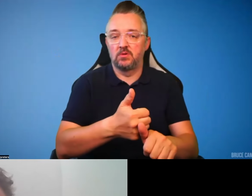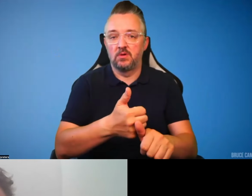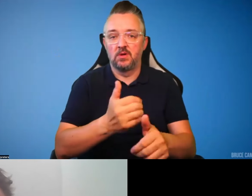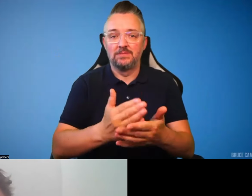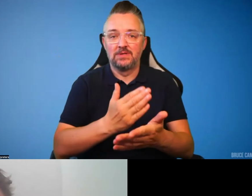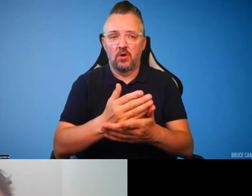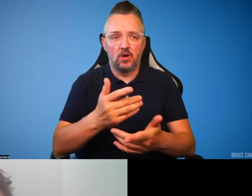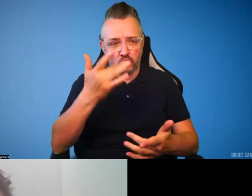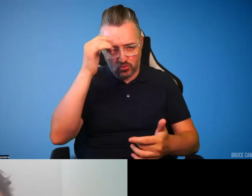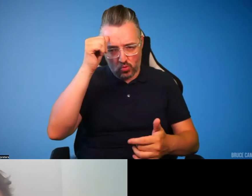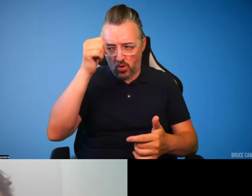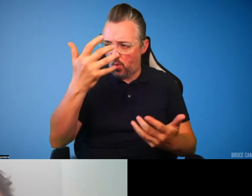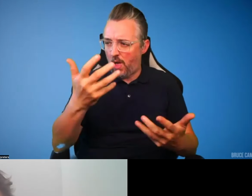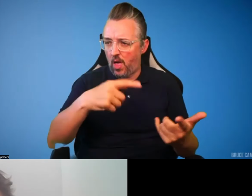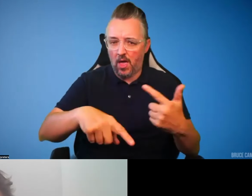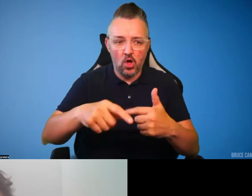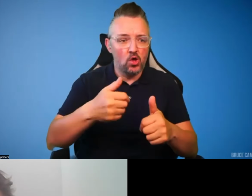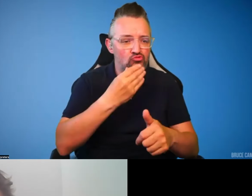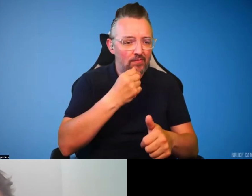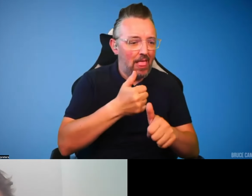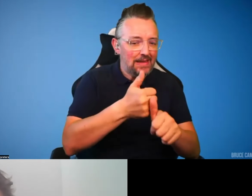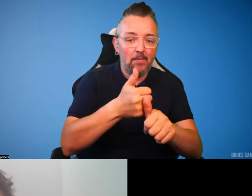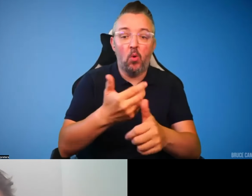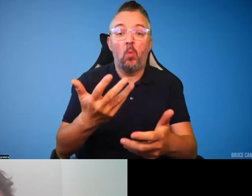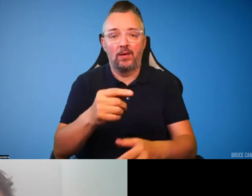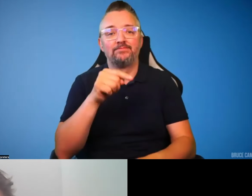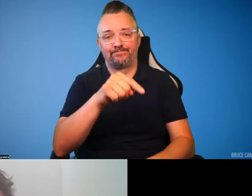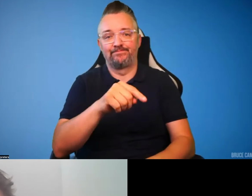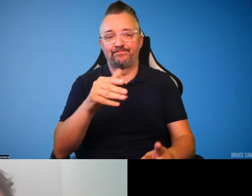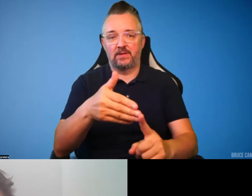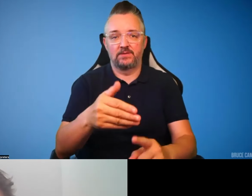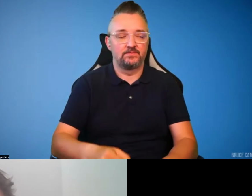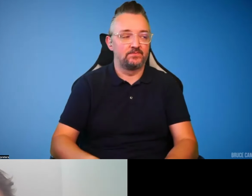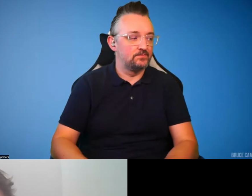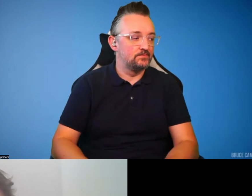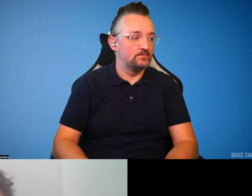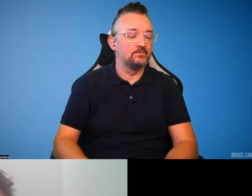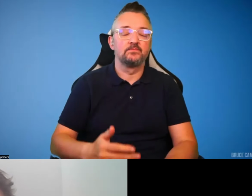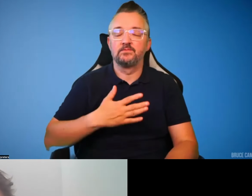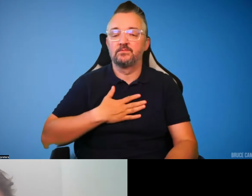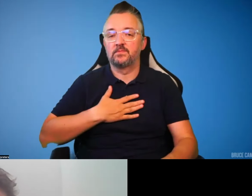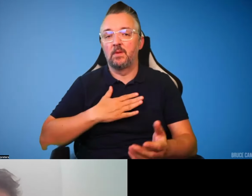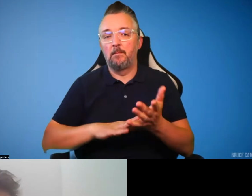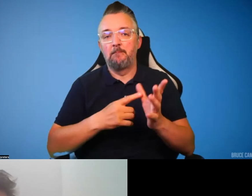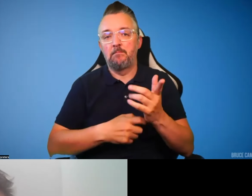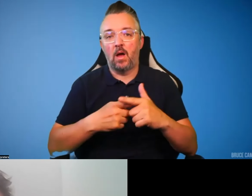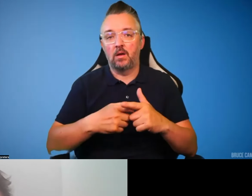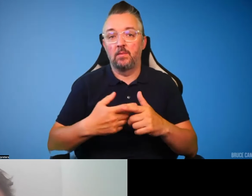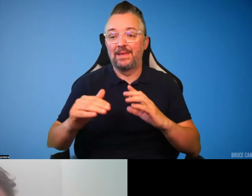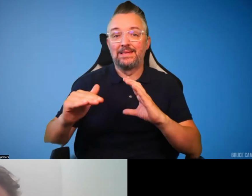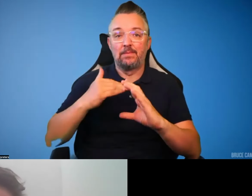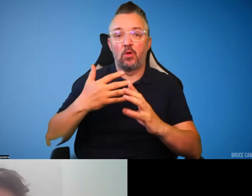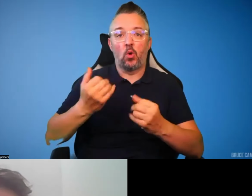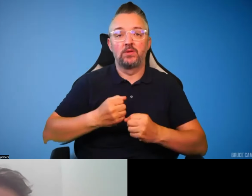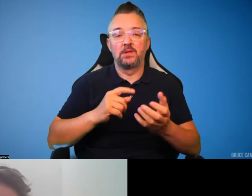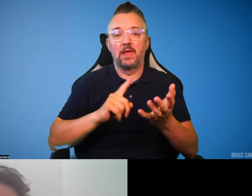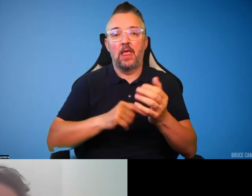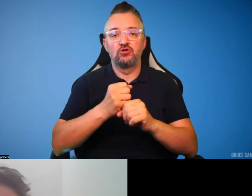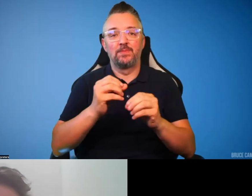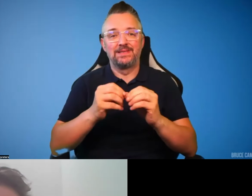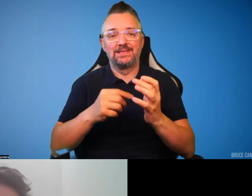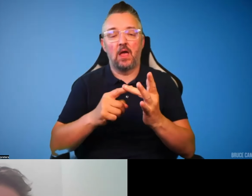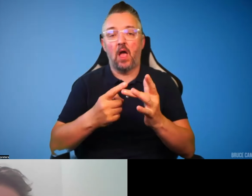most useful. Great, thank you. And I know I'd received an email this morning from the LGBTI equality team at